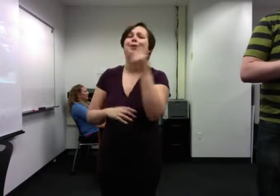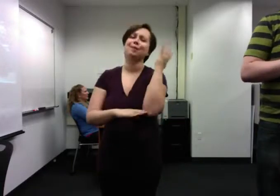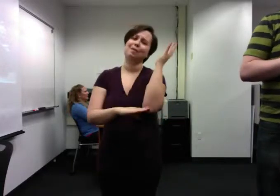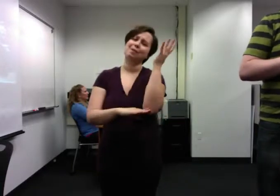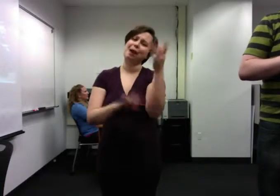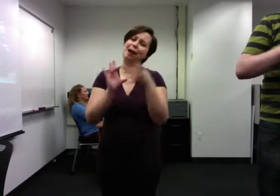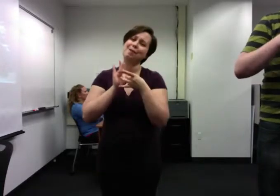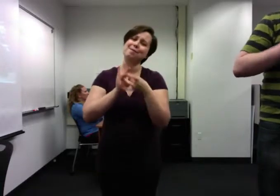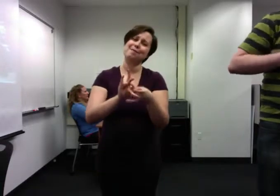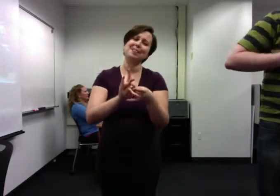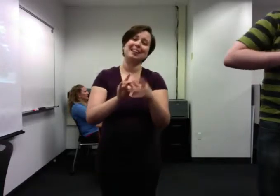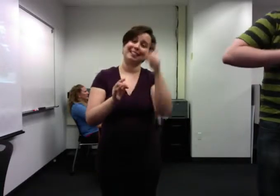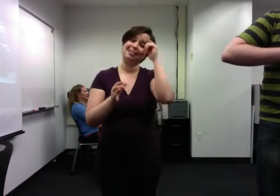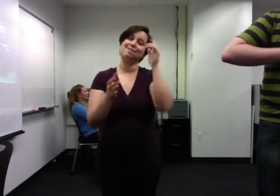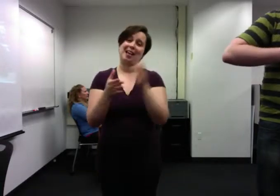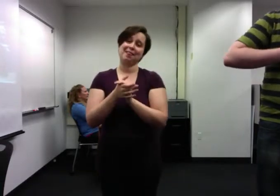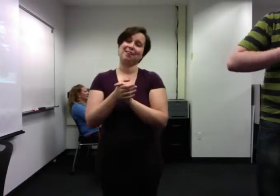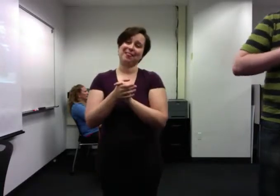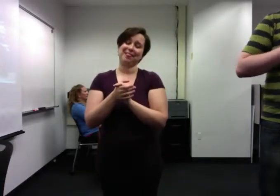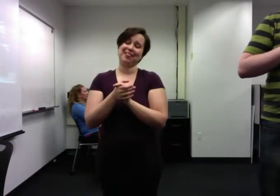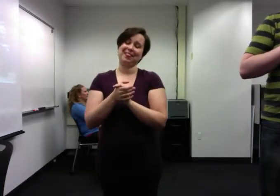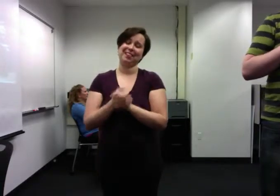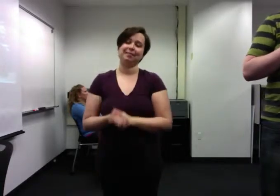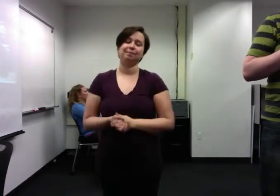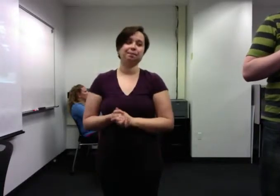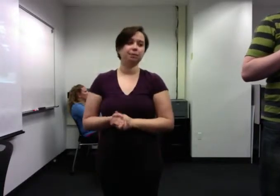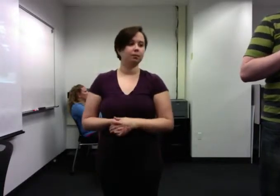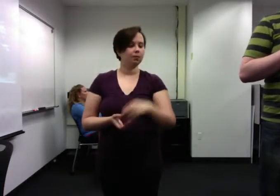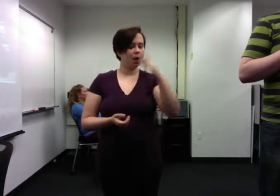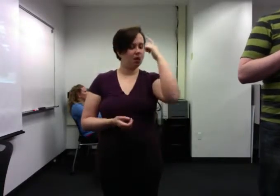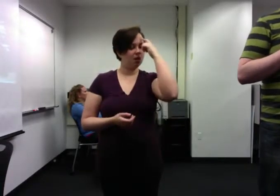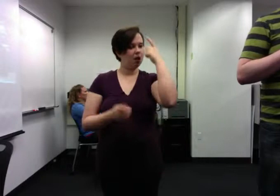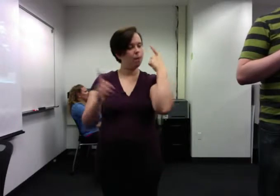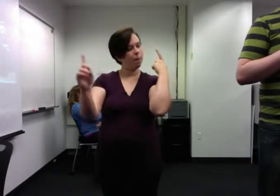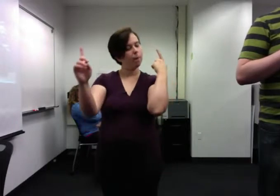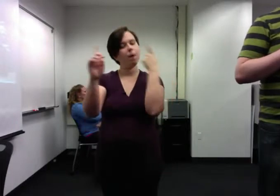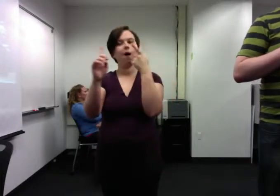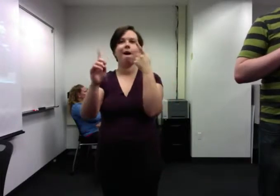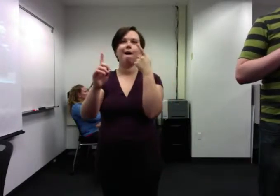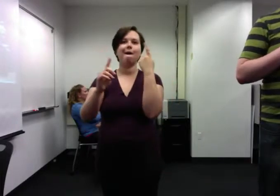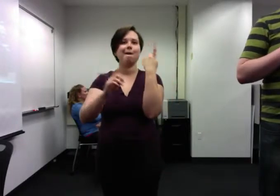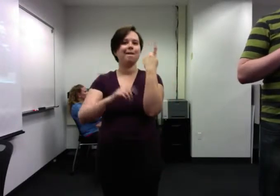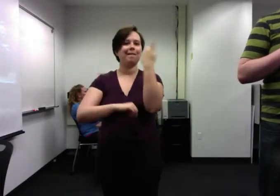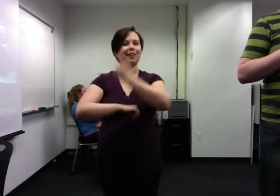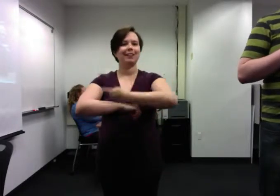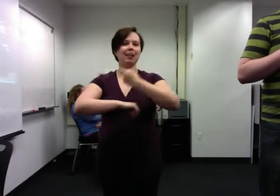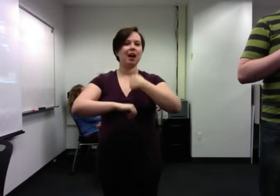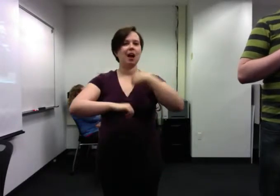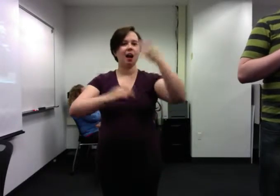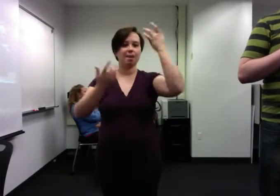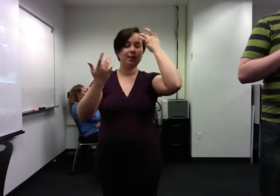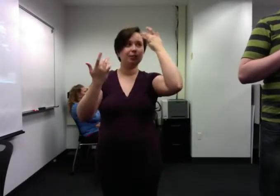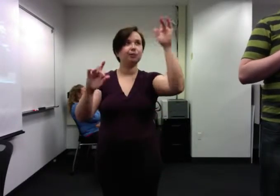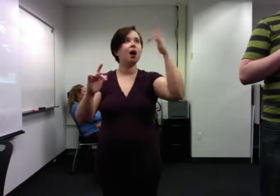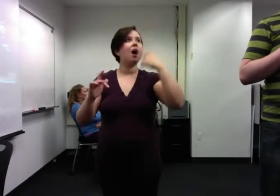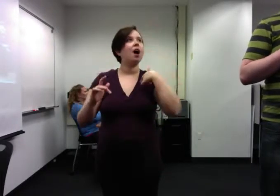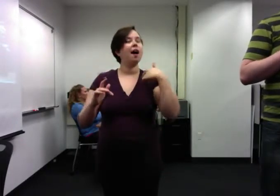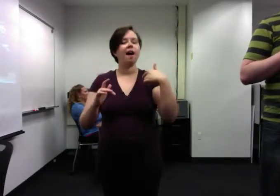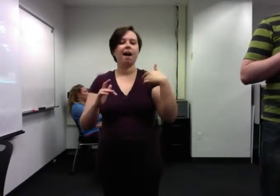faith. And I thought, you know, someday I'm going to wise up, and when I go to talk to people like I am tonight about love, I'm going to fold